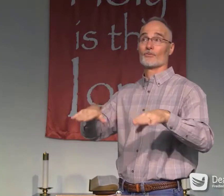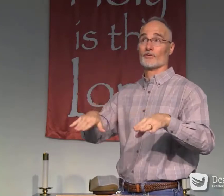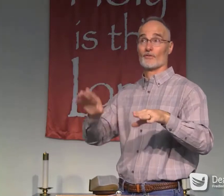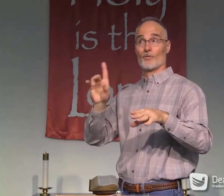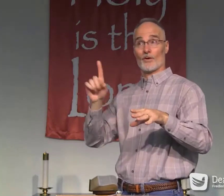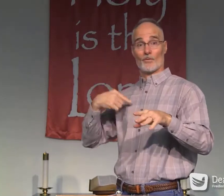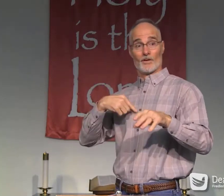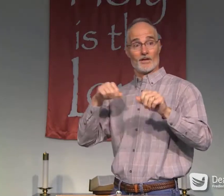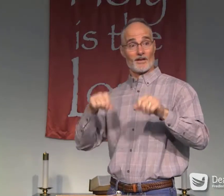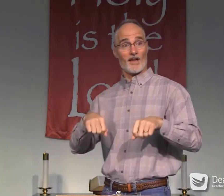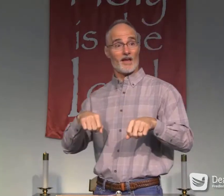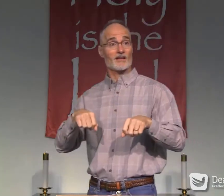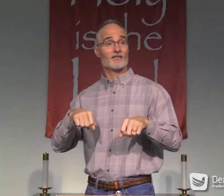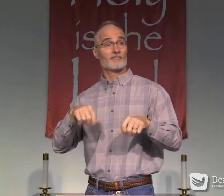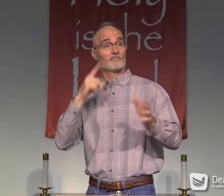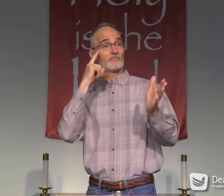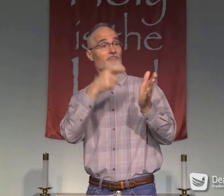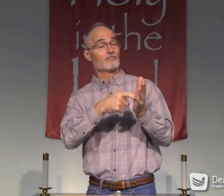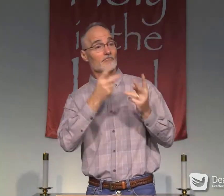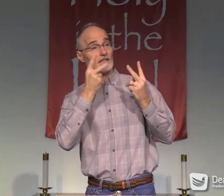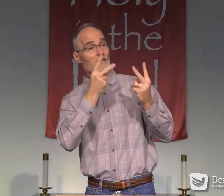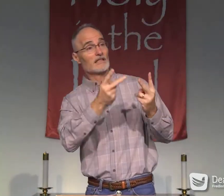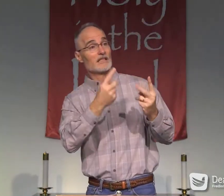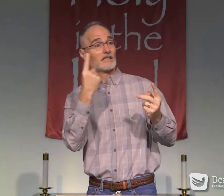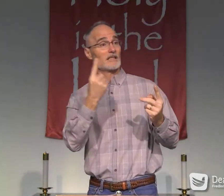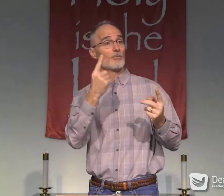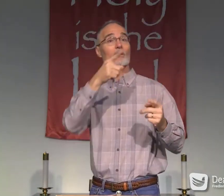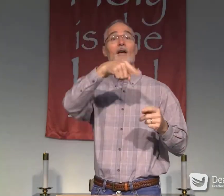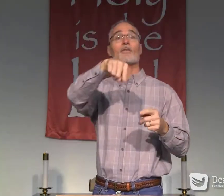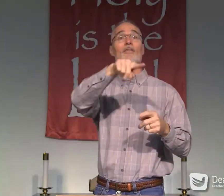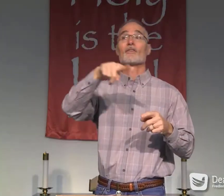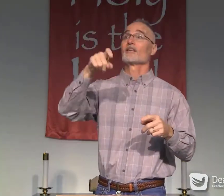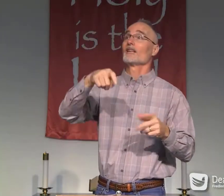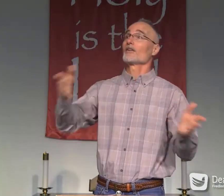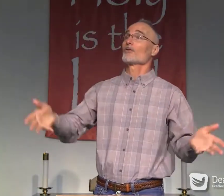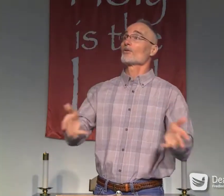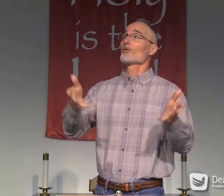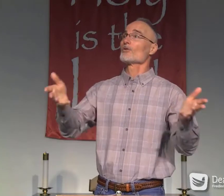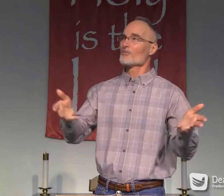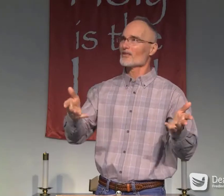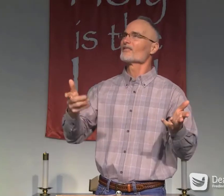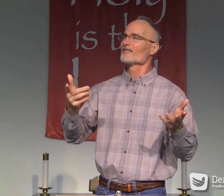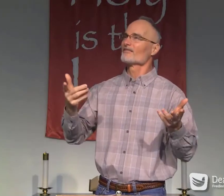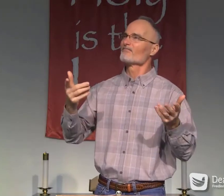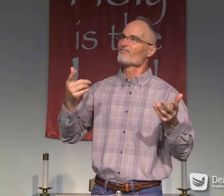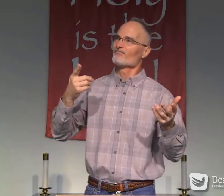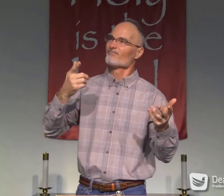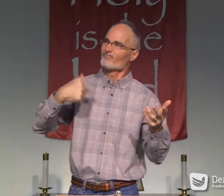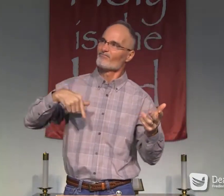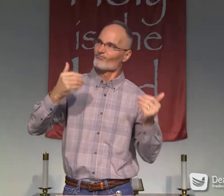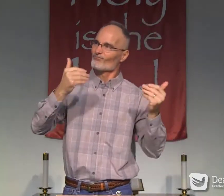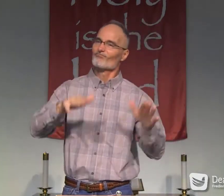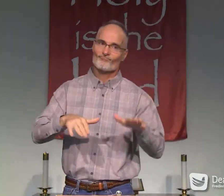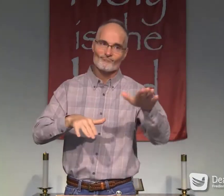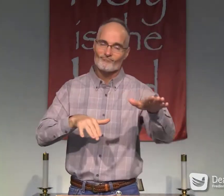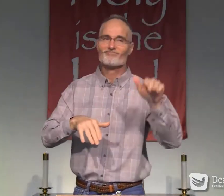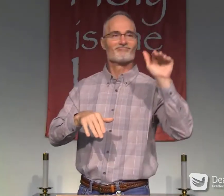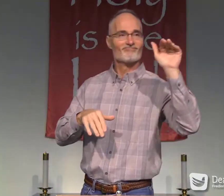And where we, as your children, can see a need, help us to step